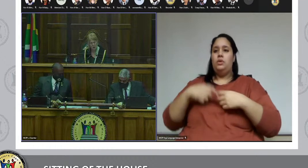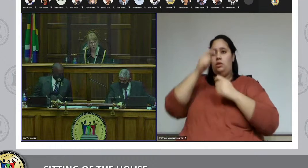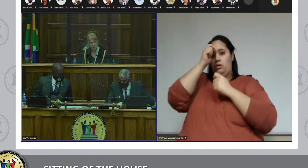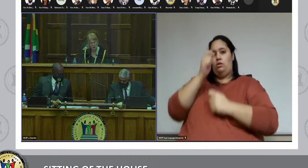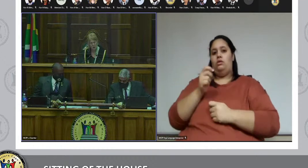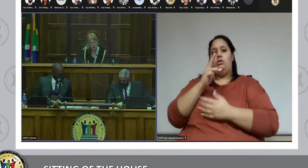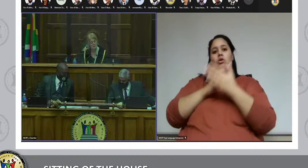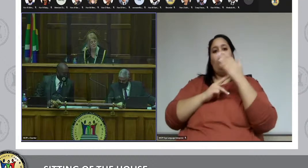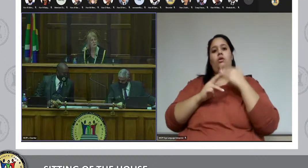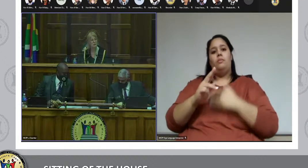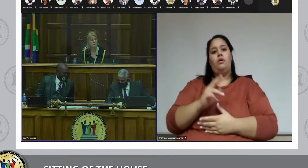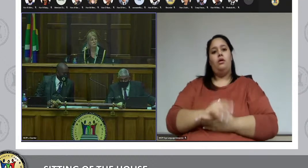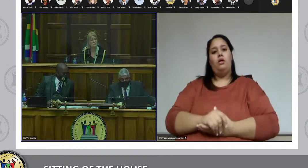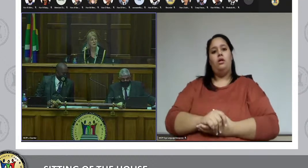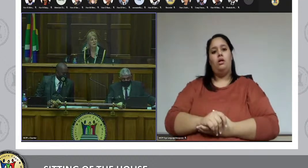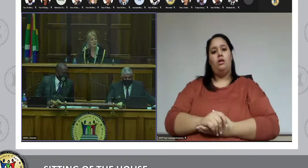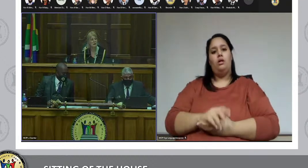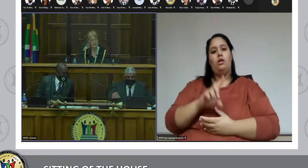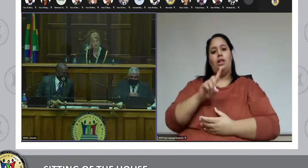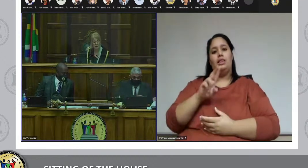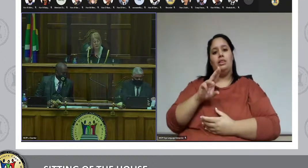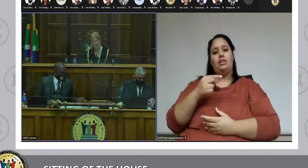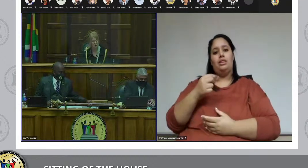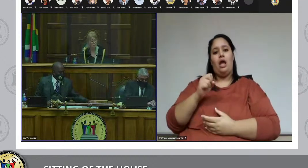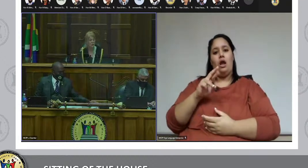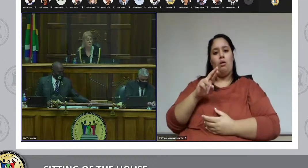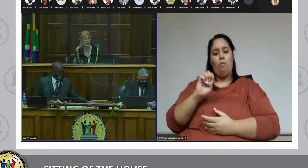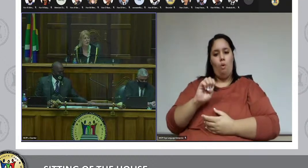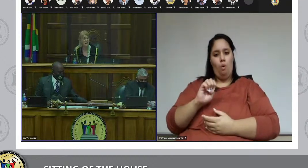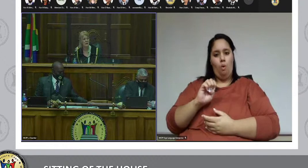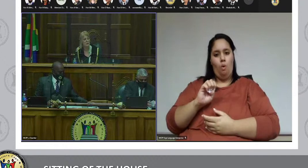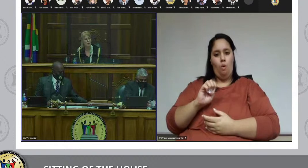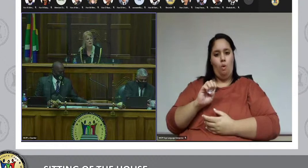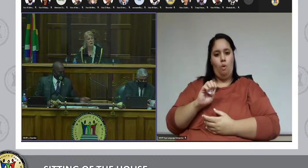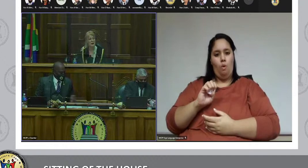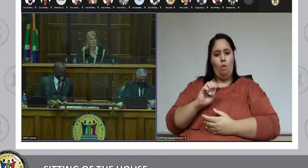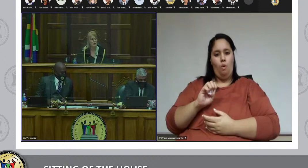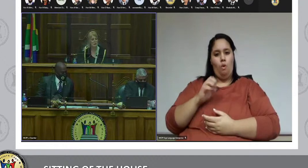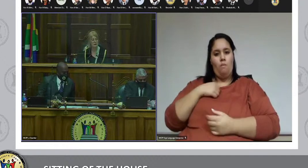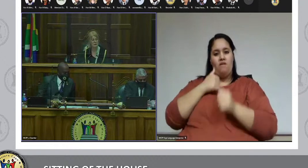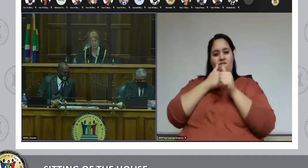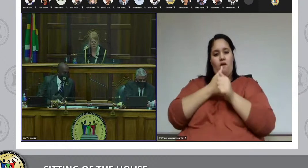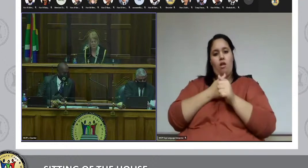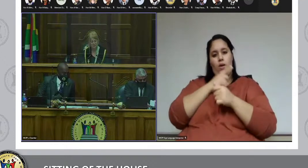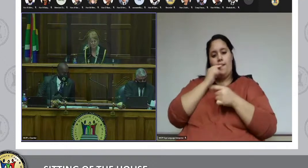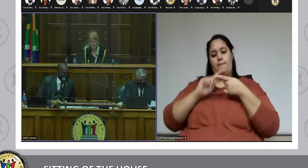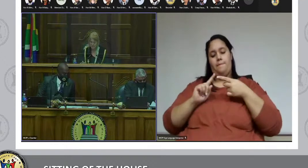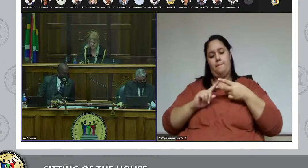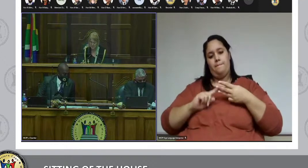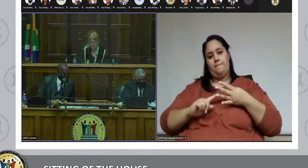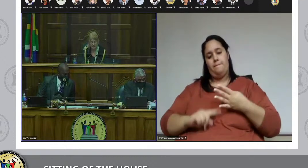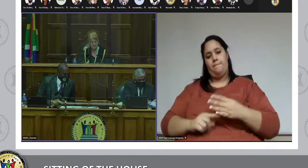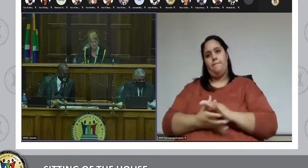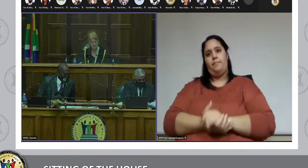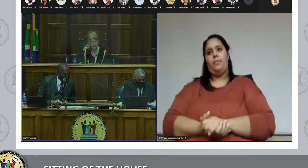Honourable Dugmore. I think I'm going to call it out as per name. Honourable Dugmore?